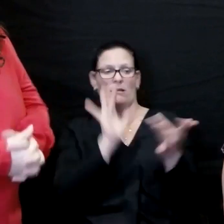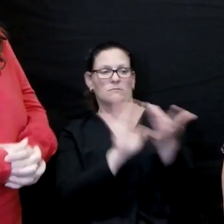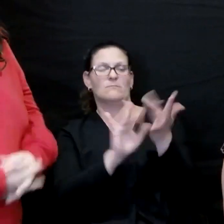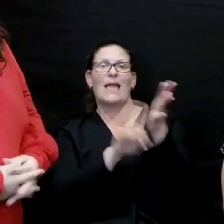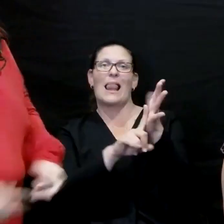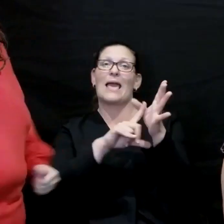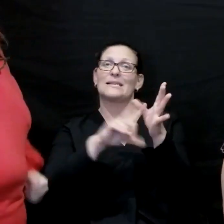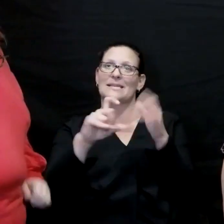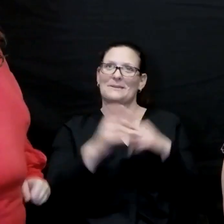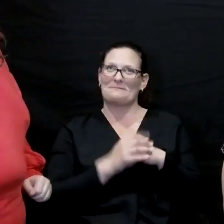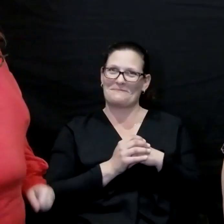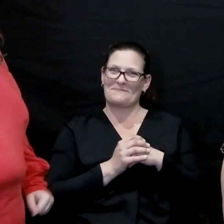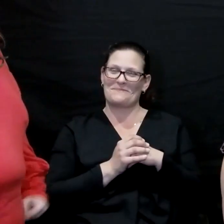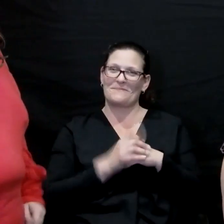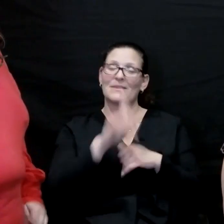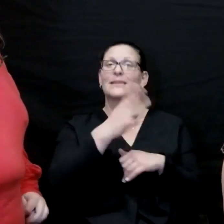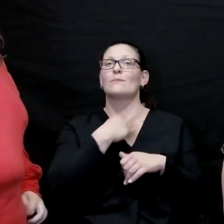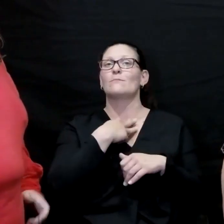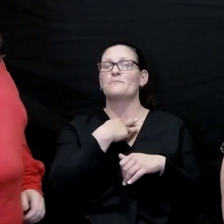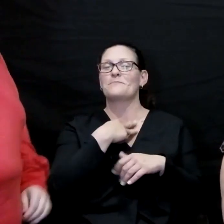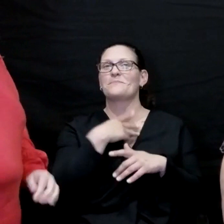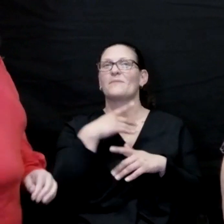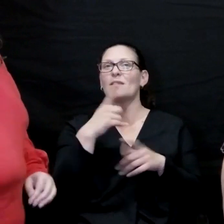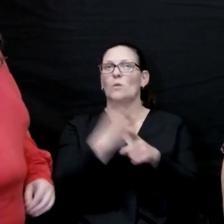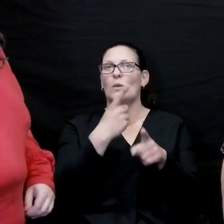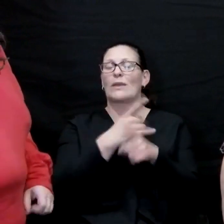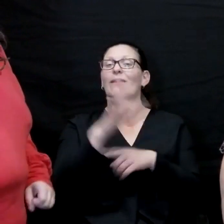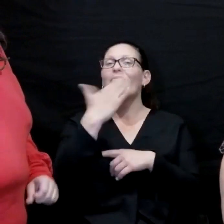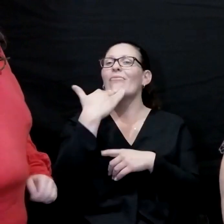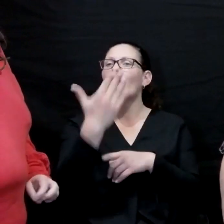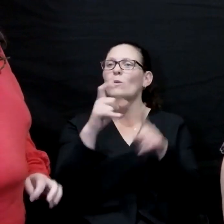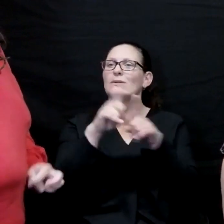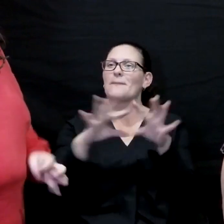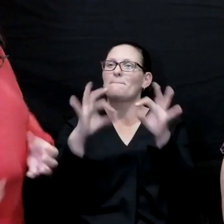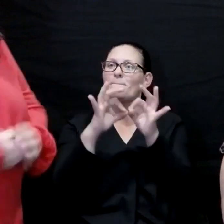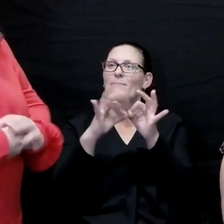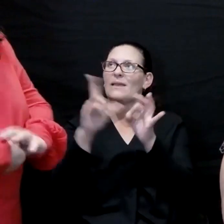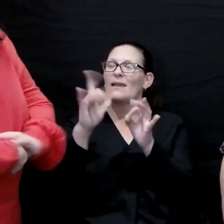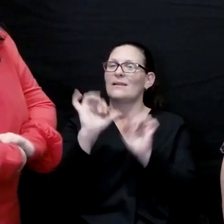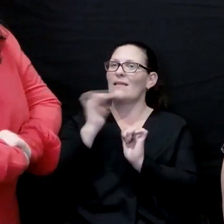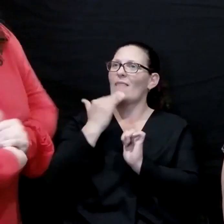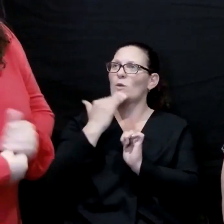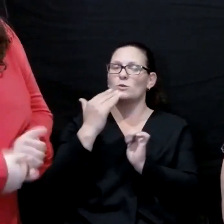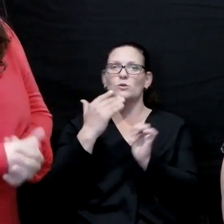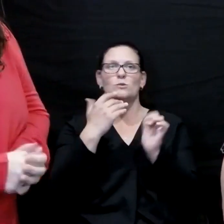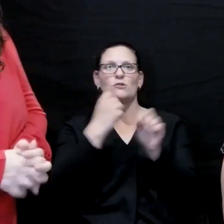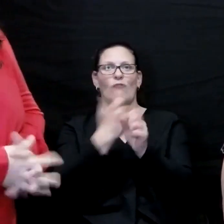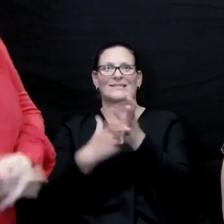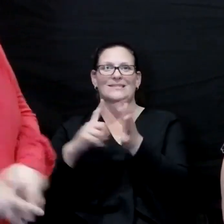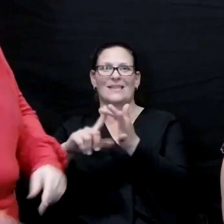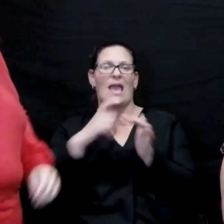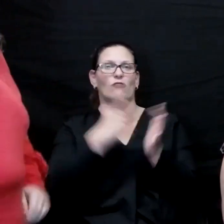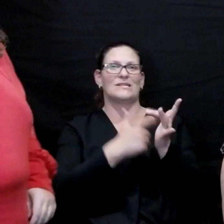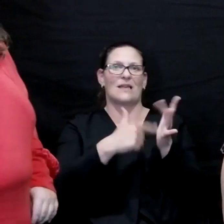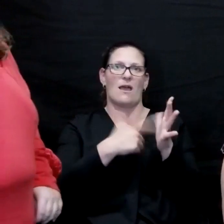It's Meredith speaking. Thanks for that question, Deb, and your responses, Rita and Grace. So Jennifer has her